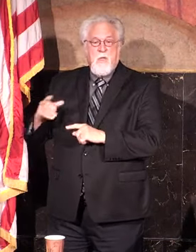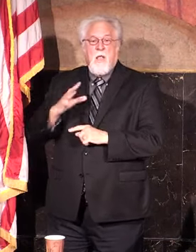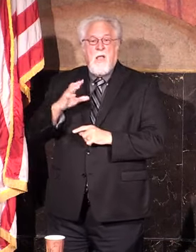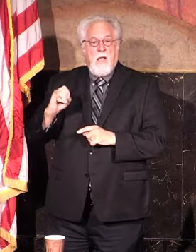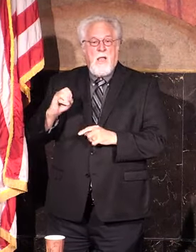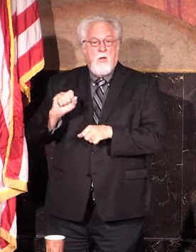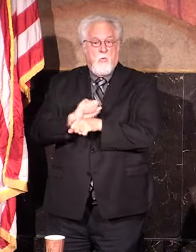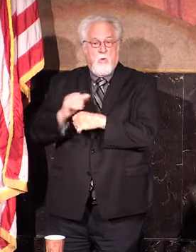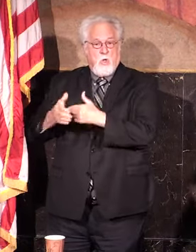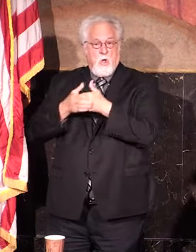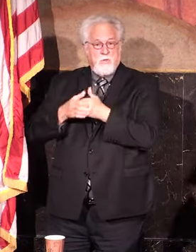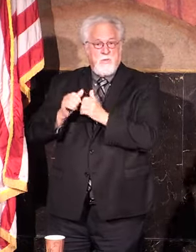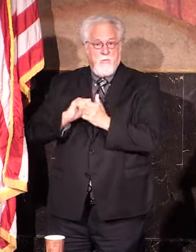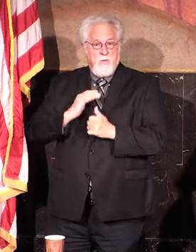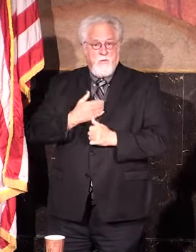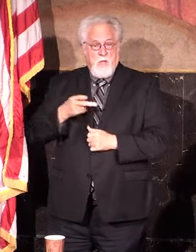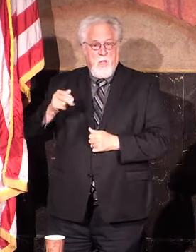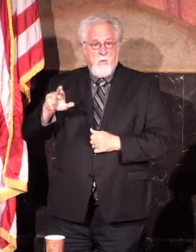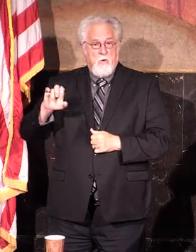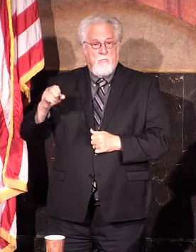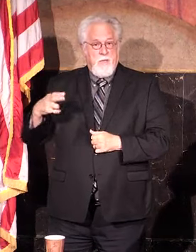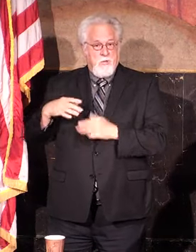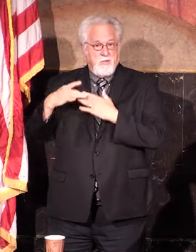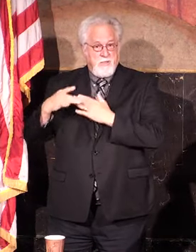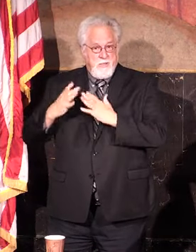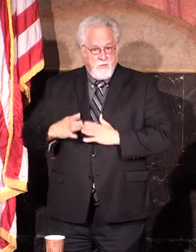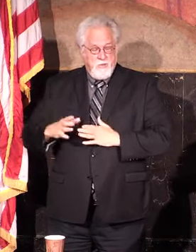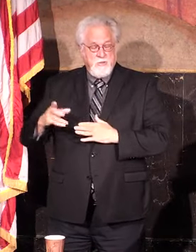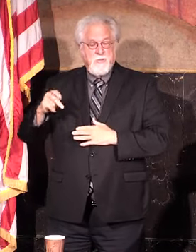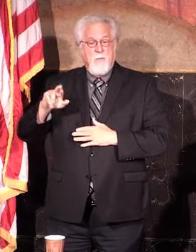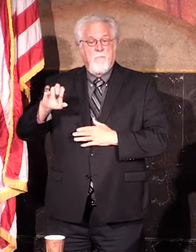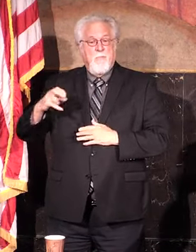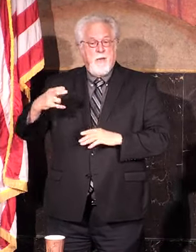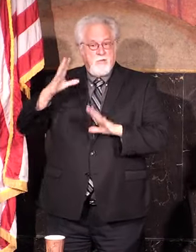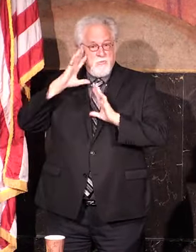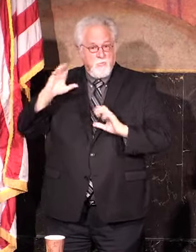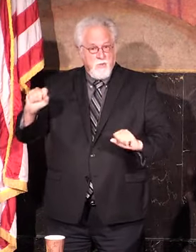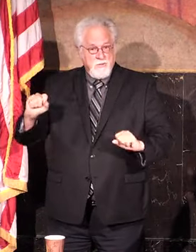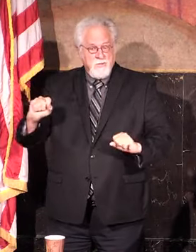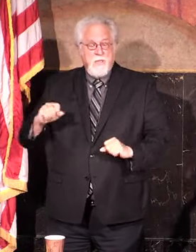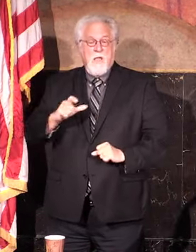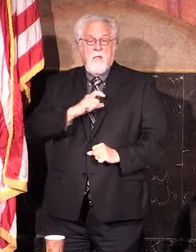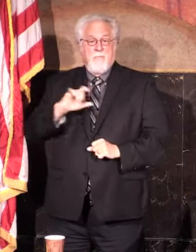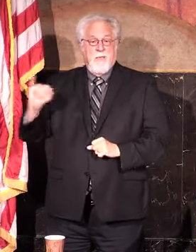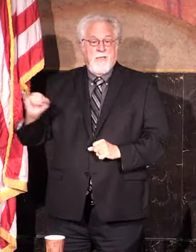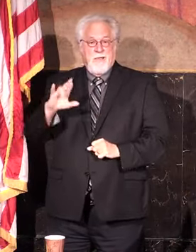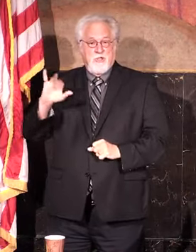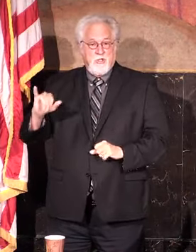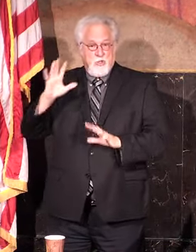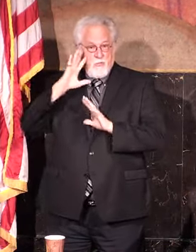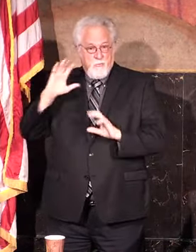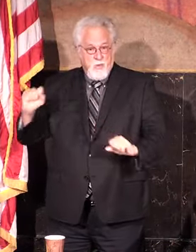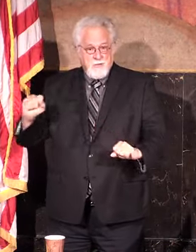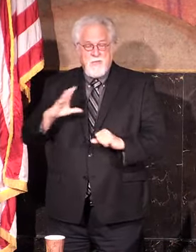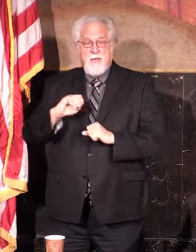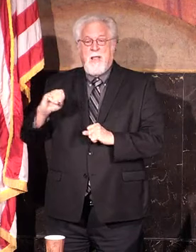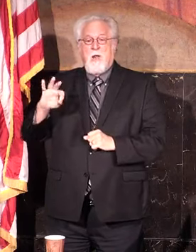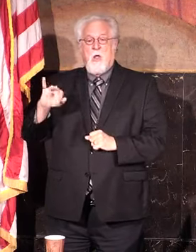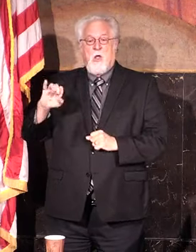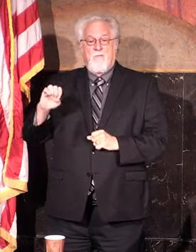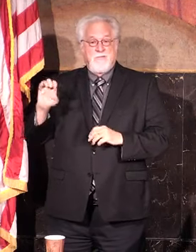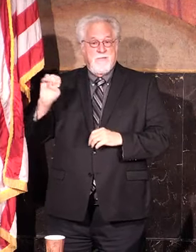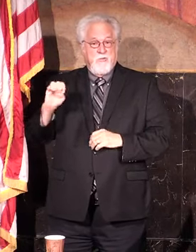we work very closely with our parish leadership, with our parish president, our police jury president, and with our Office of